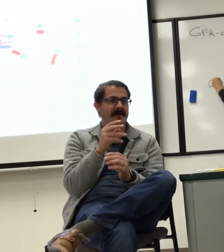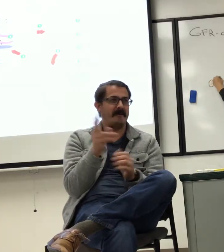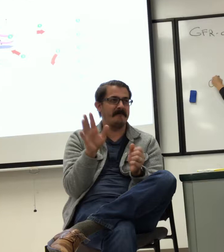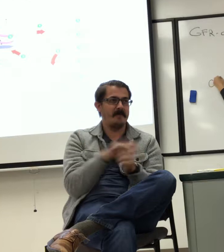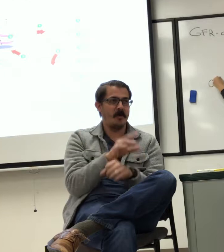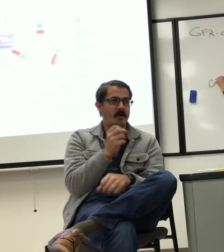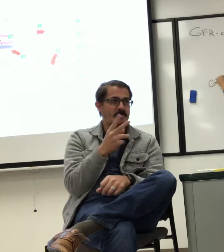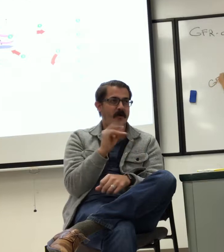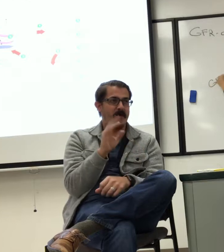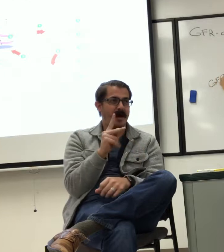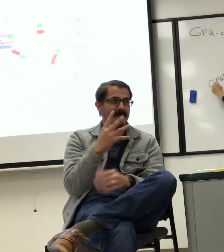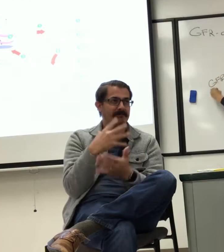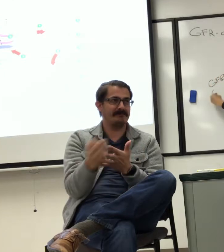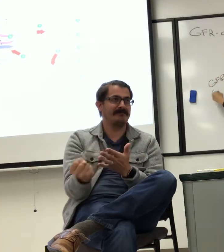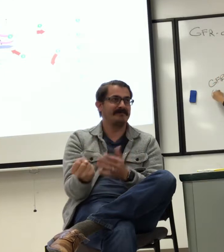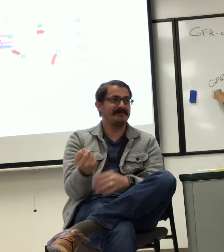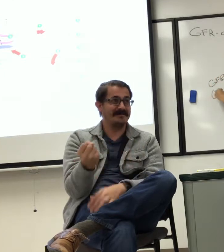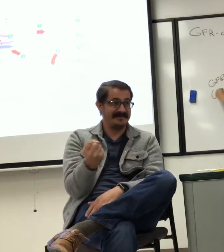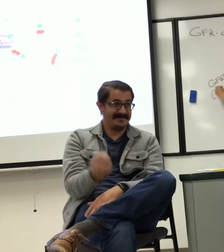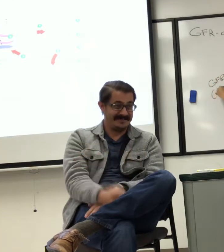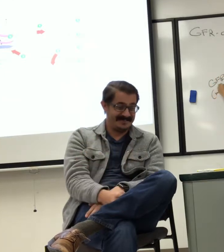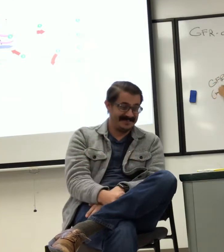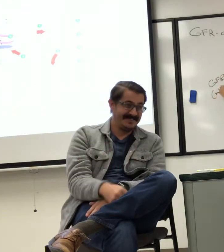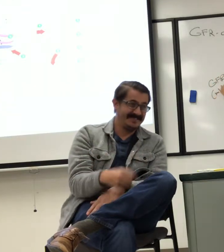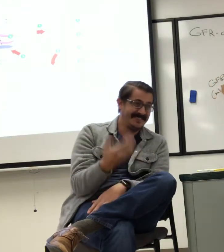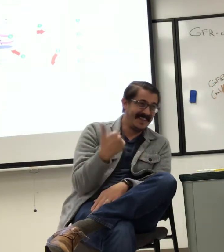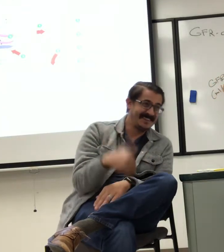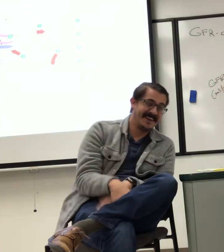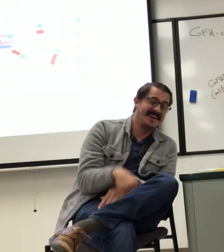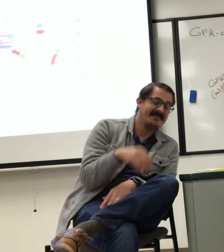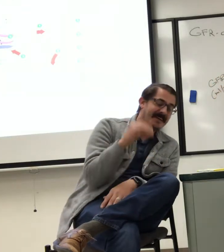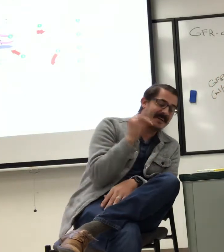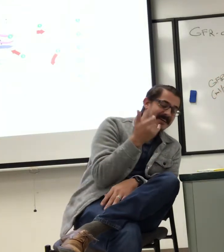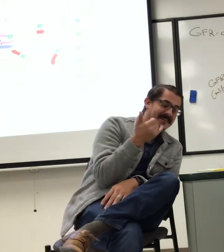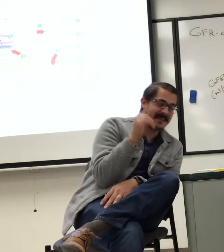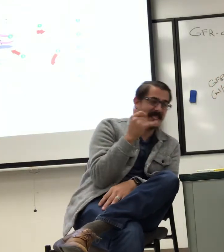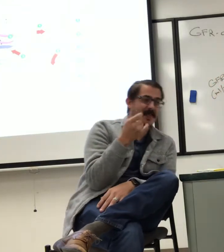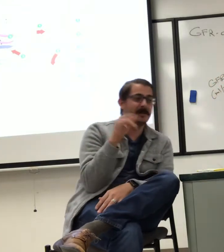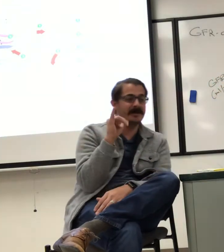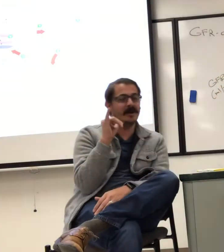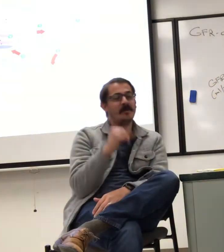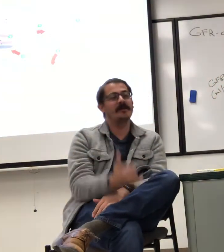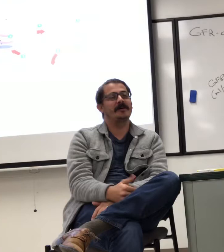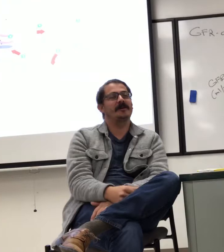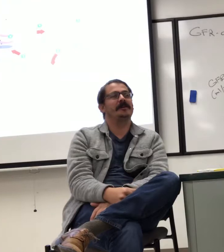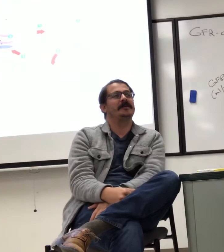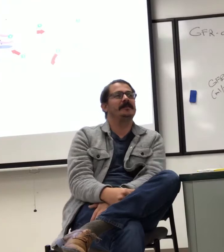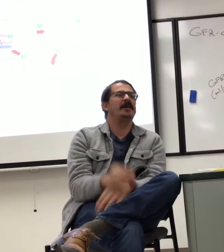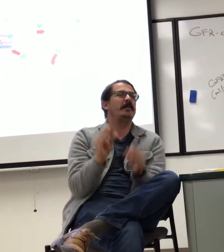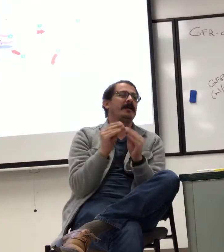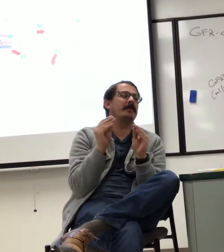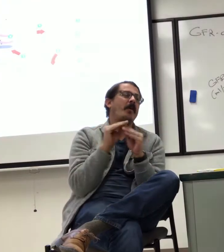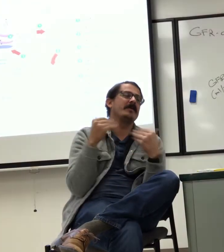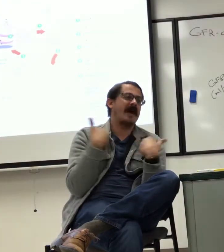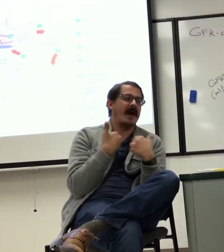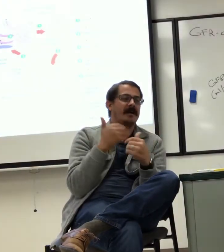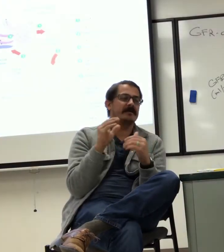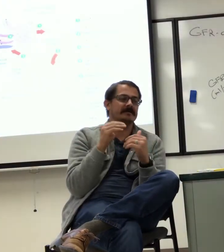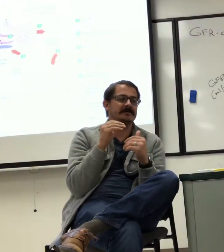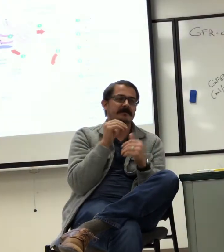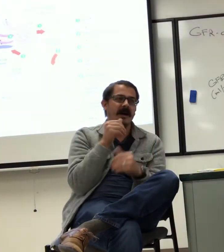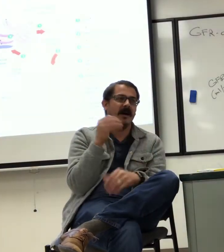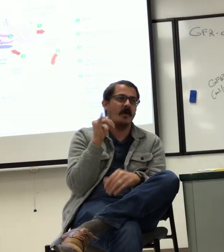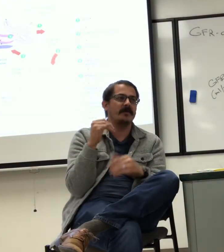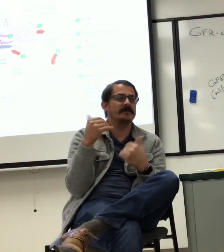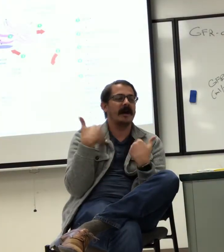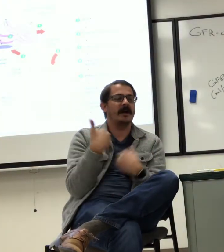the GFR in mils per minute, and you were to plot it, well, what you would see is that it